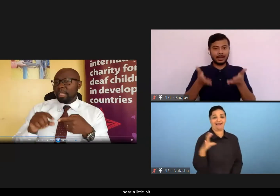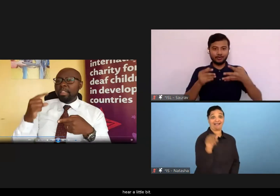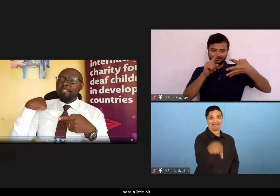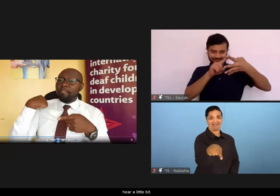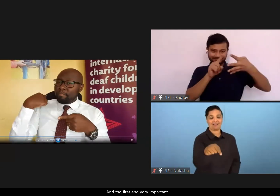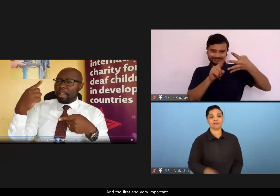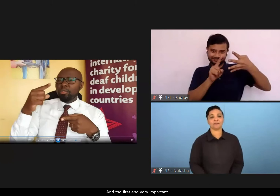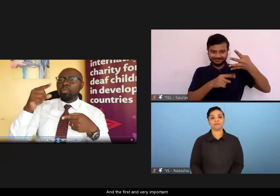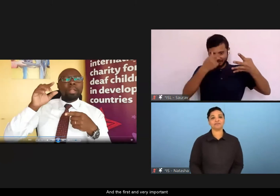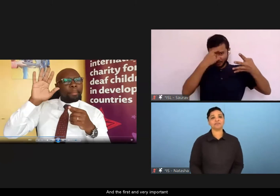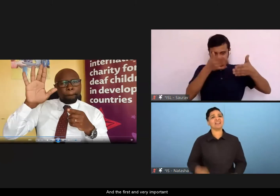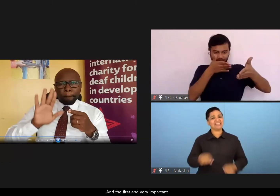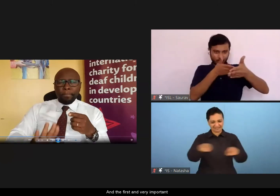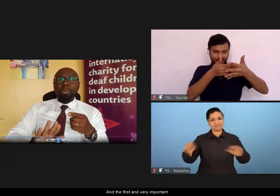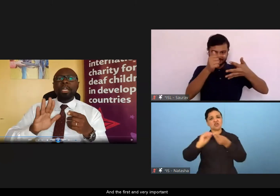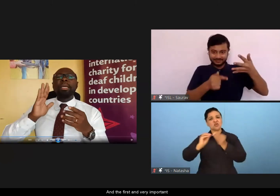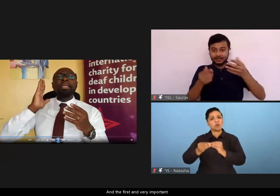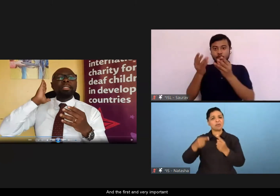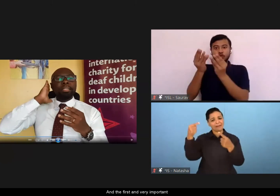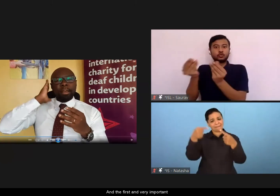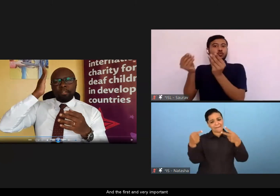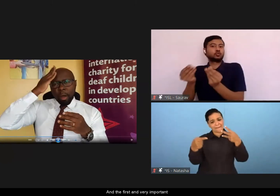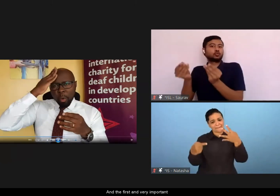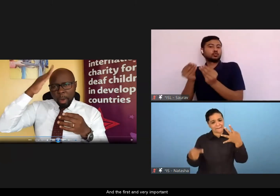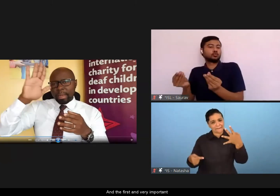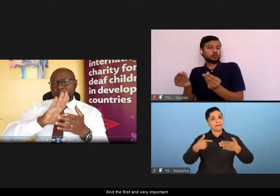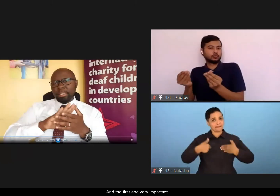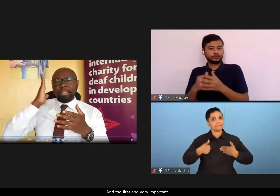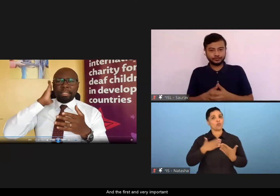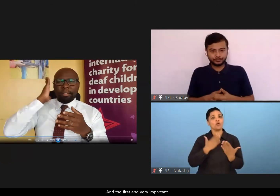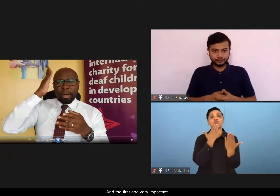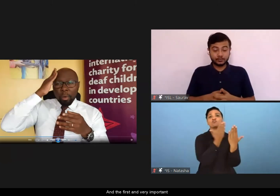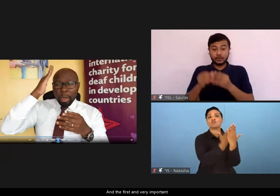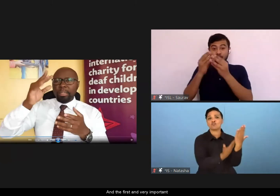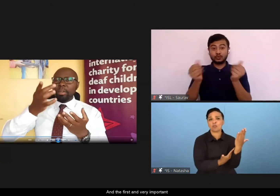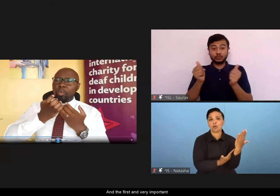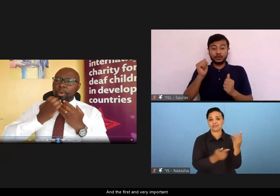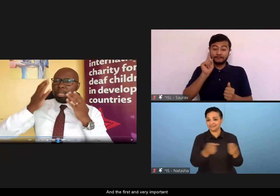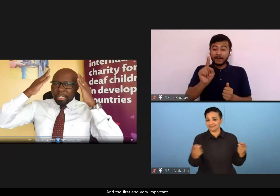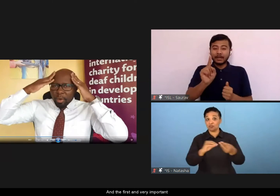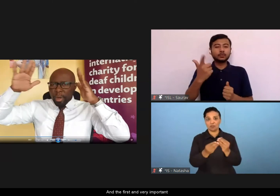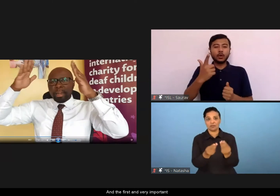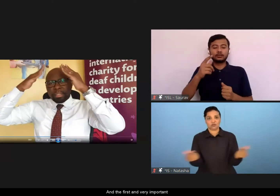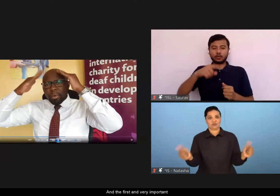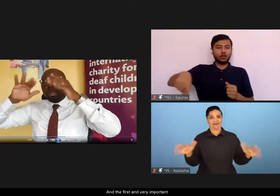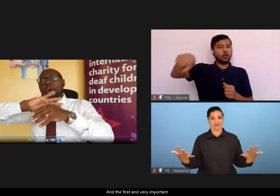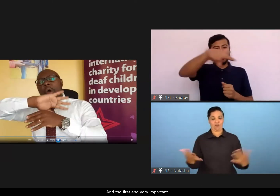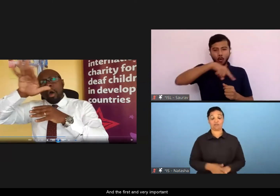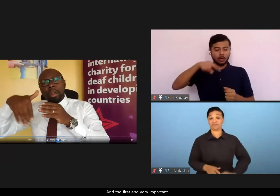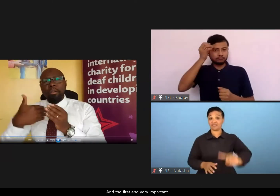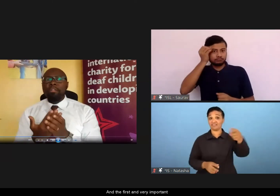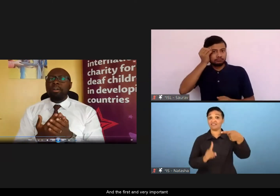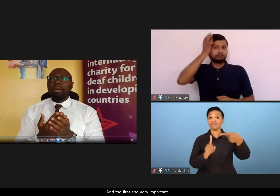some solutions. And the first and very important is deaf awareness. Deaf awareness. We